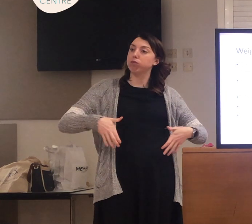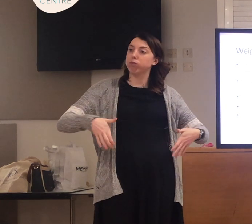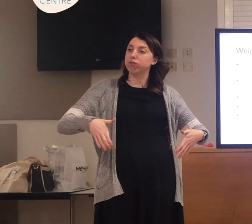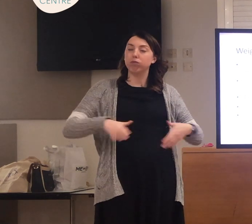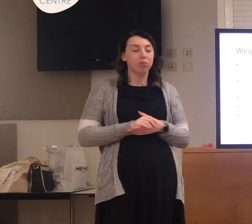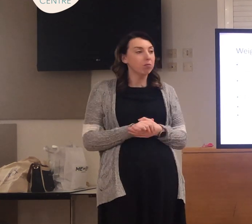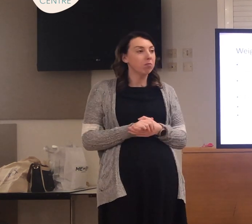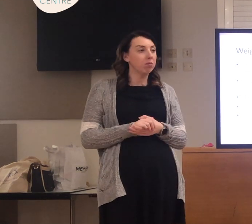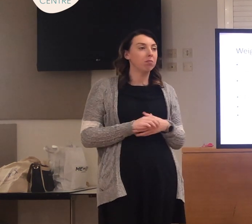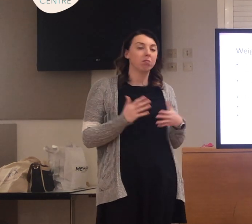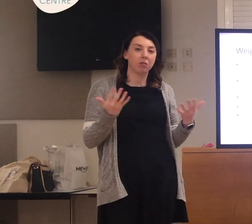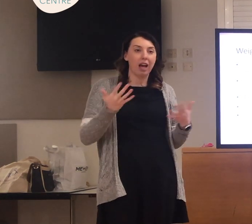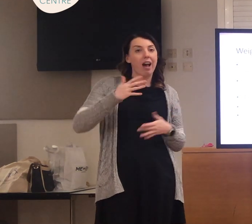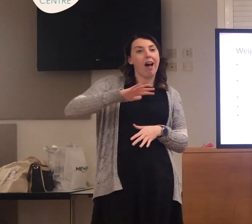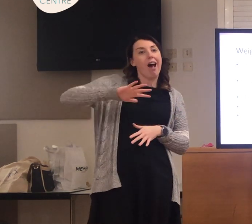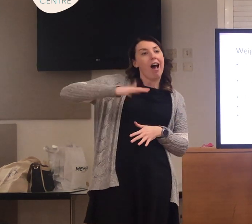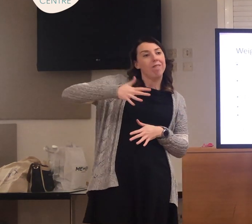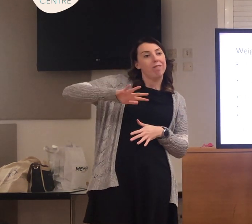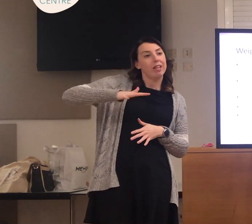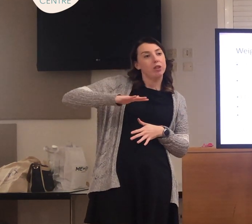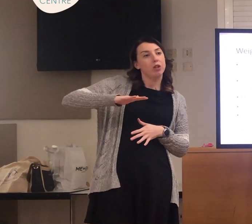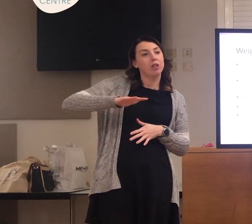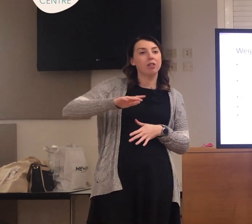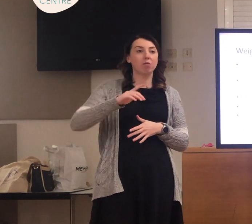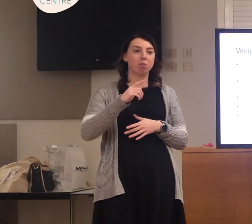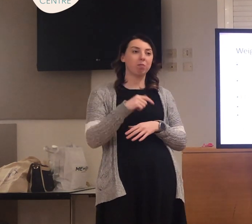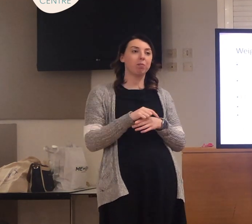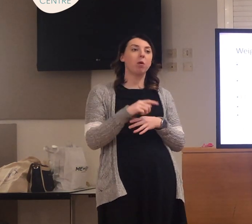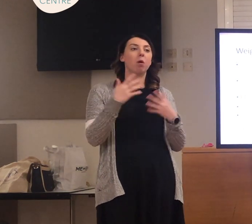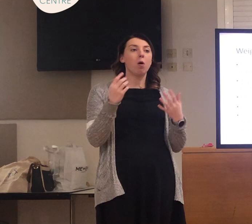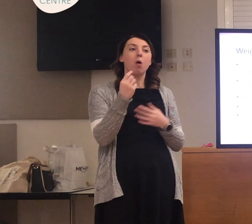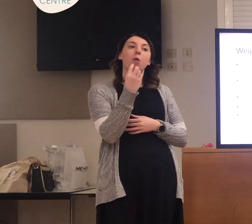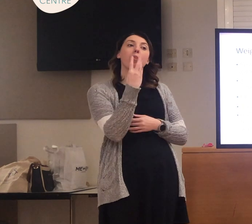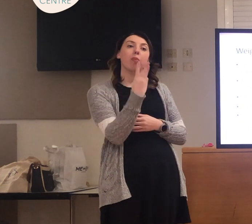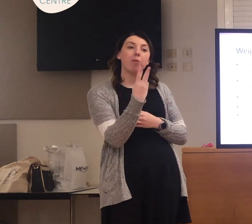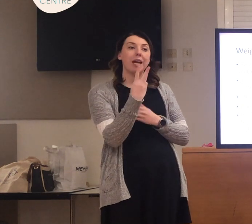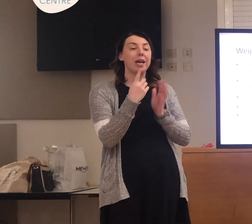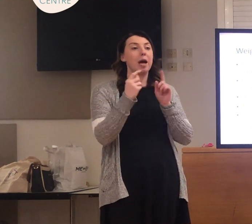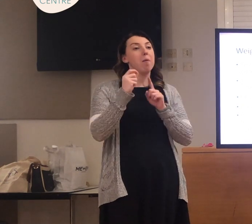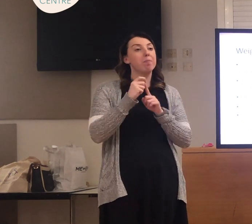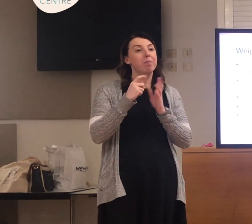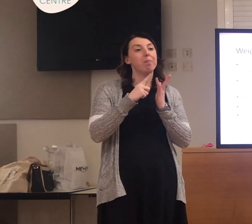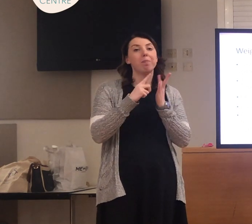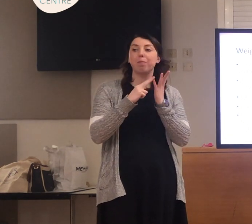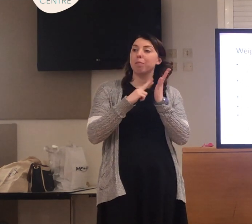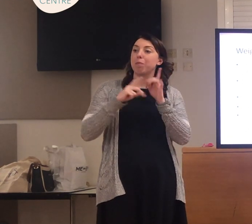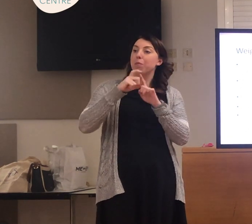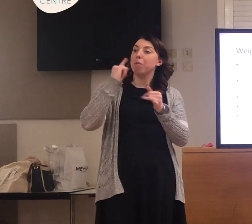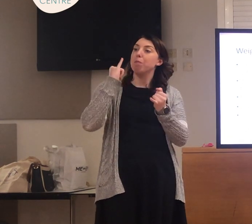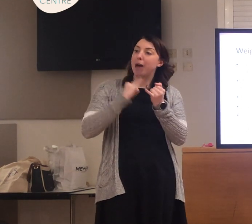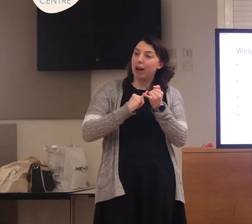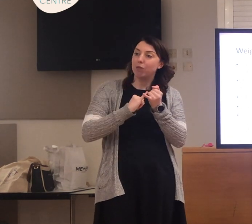On average, it's 1.5 kilos or 3 pounds for every year of